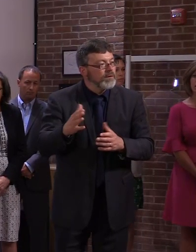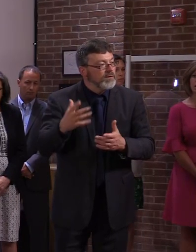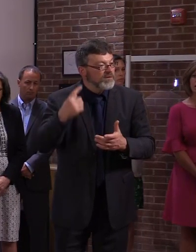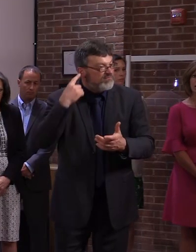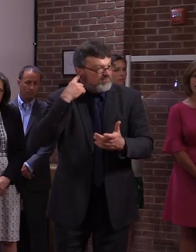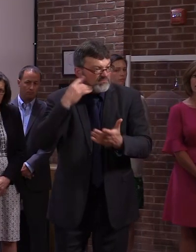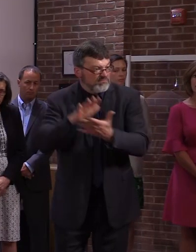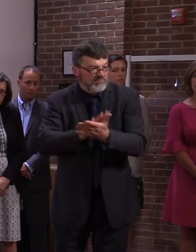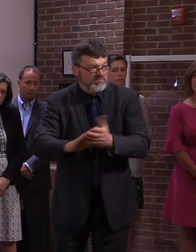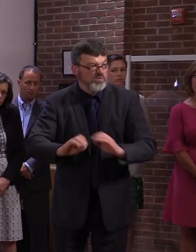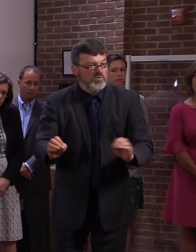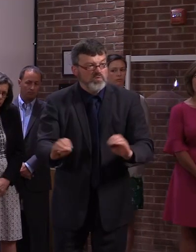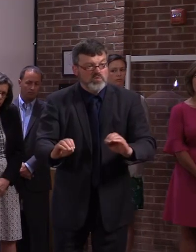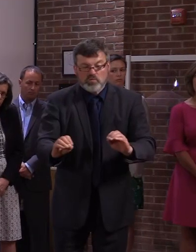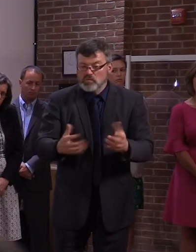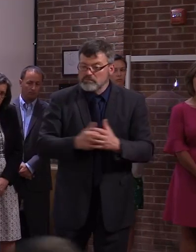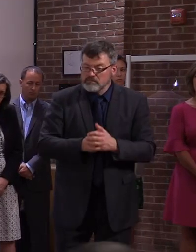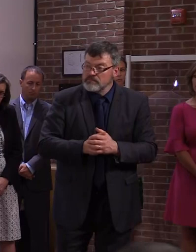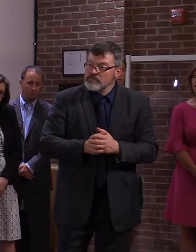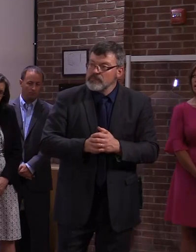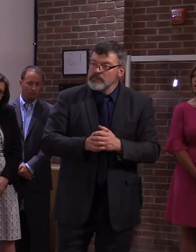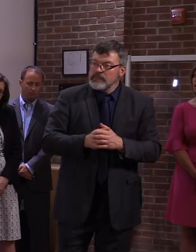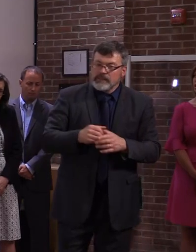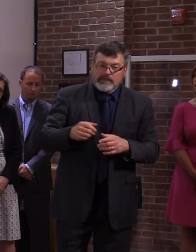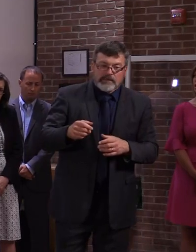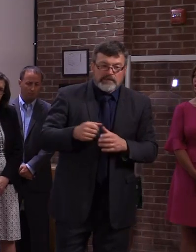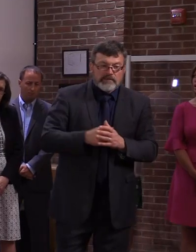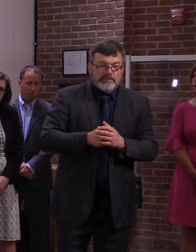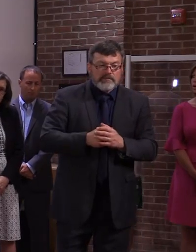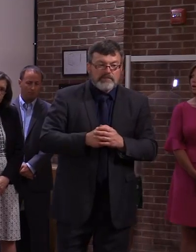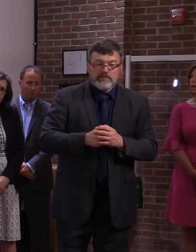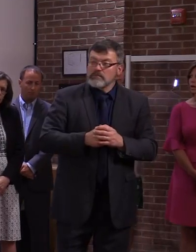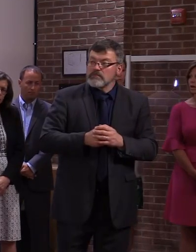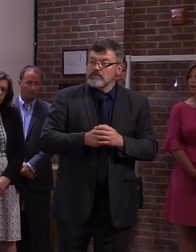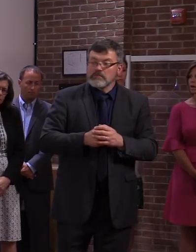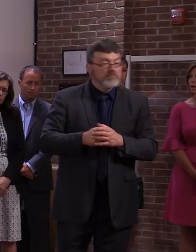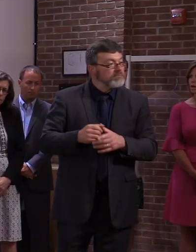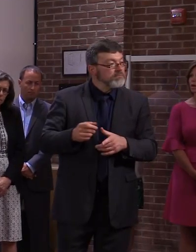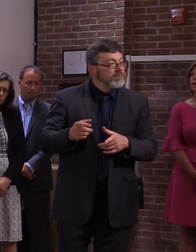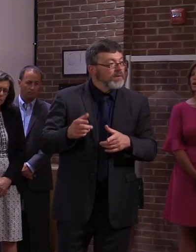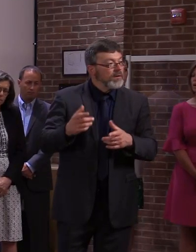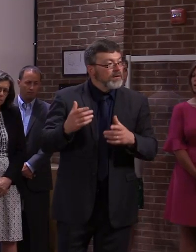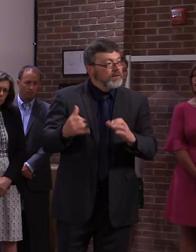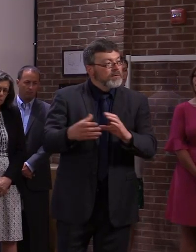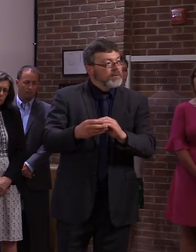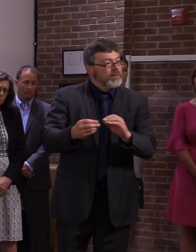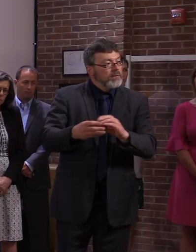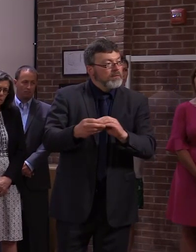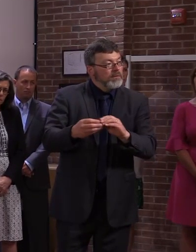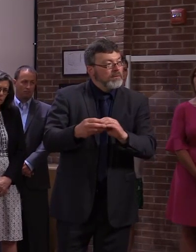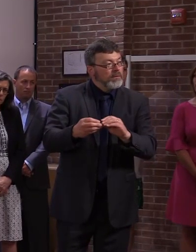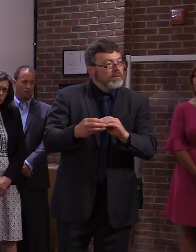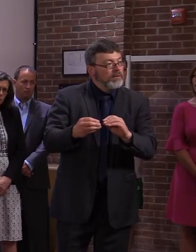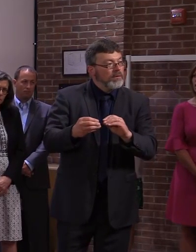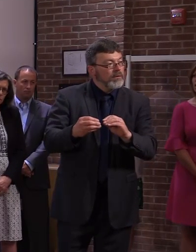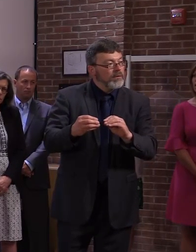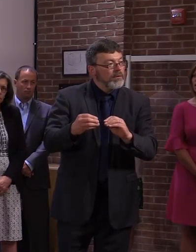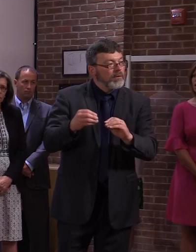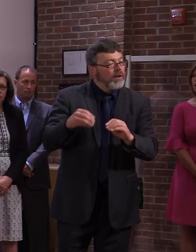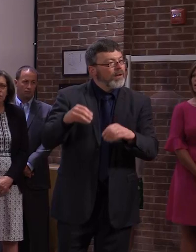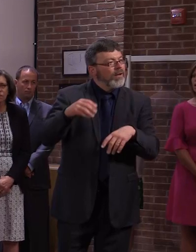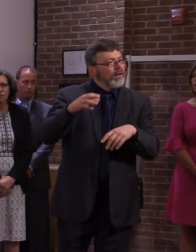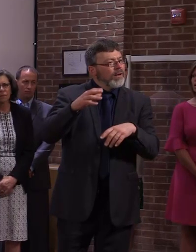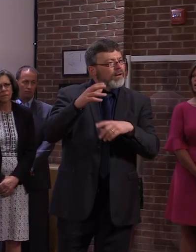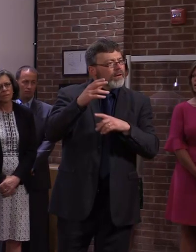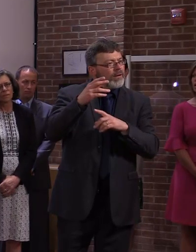Human services organizations, public safety officials, about motel housing and the GA criteria